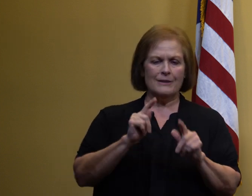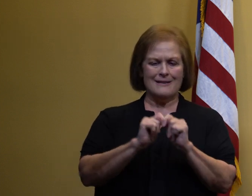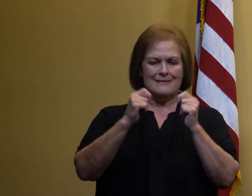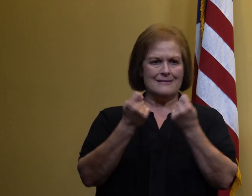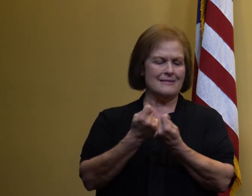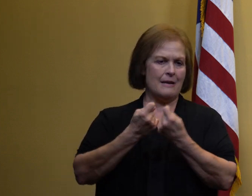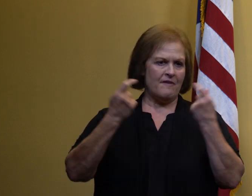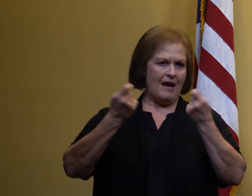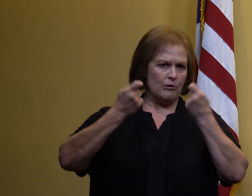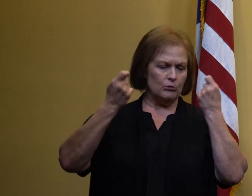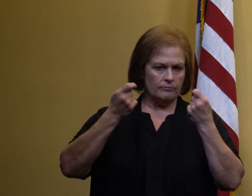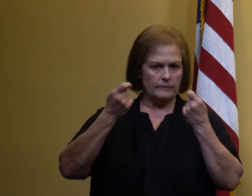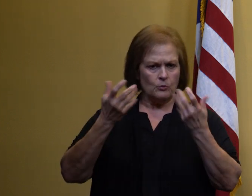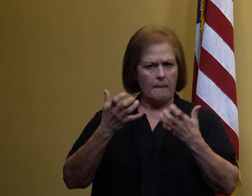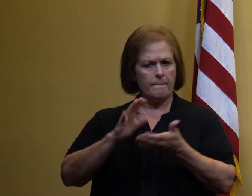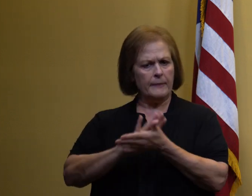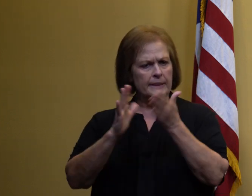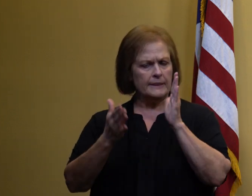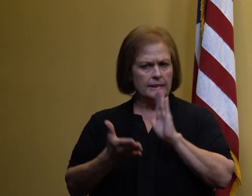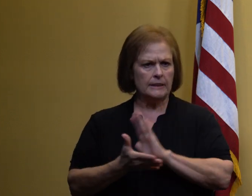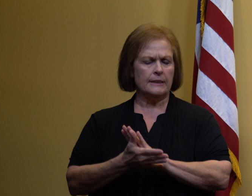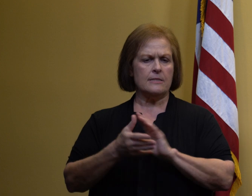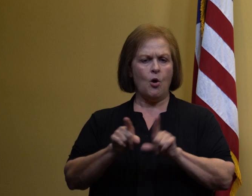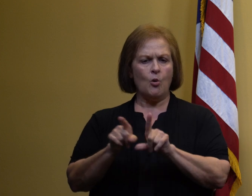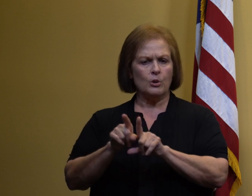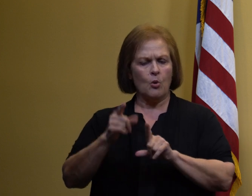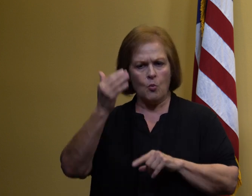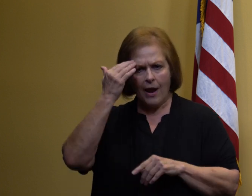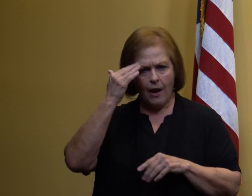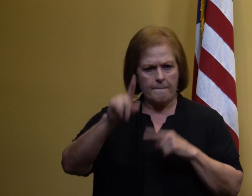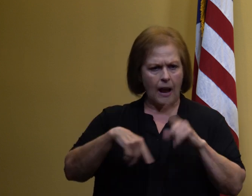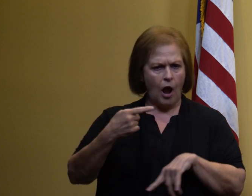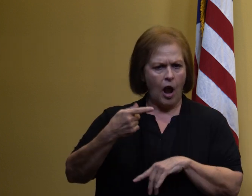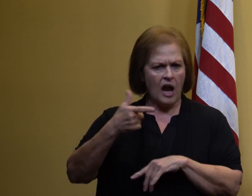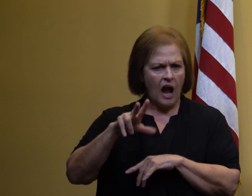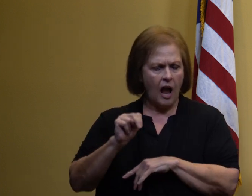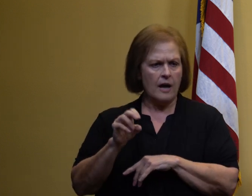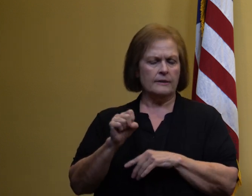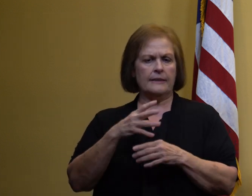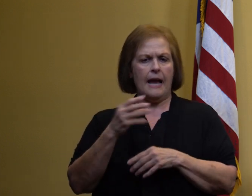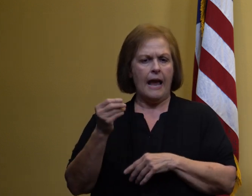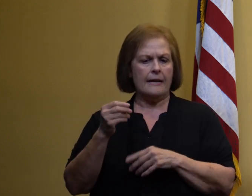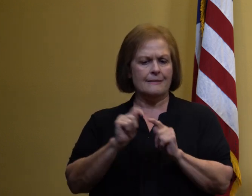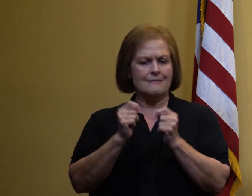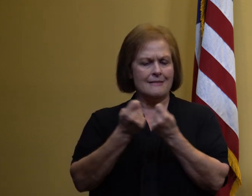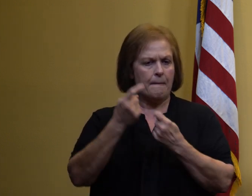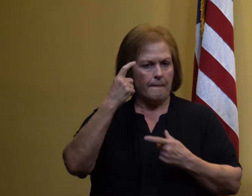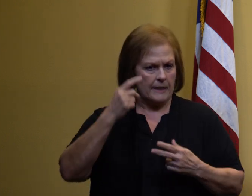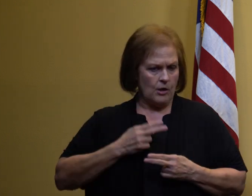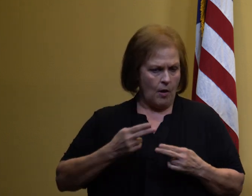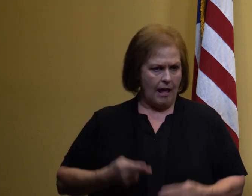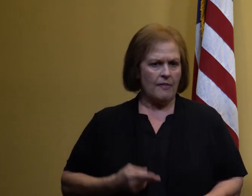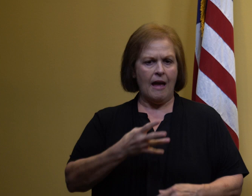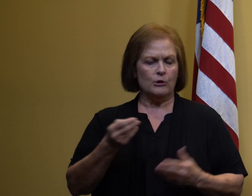promoting peace and collaboration, along with bringing awareness to gun violence and teen mental health issues, as